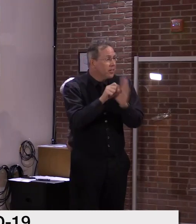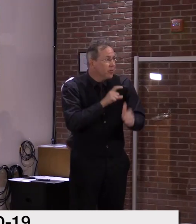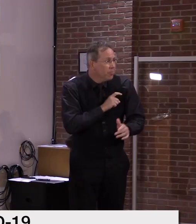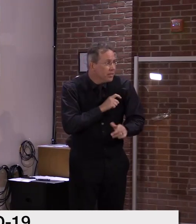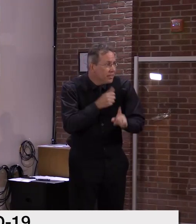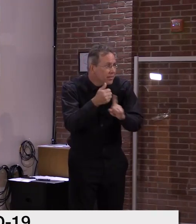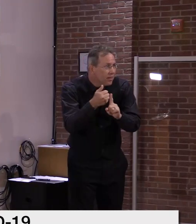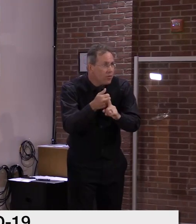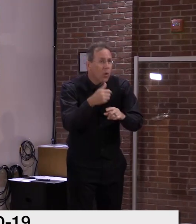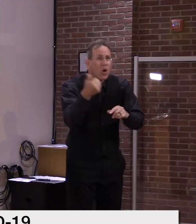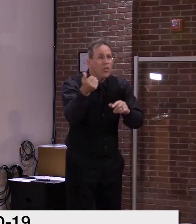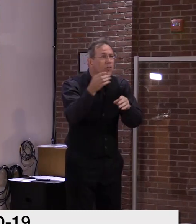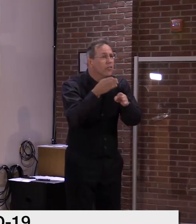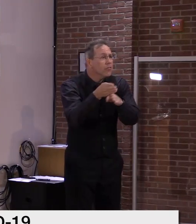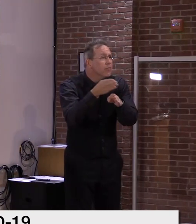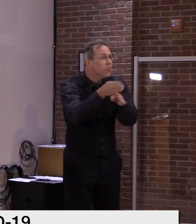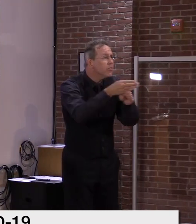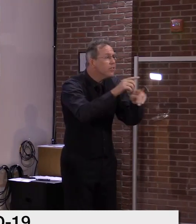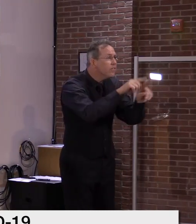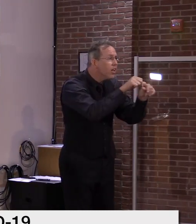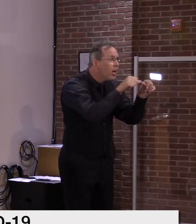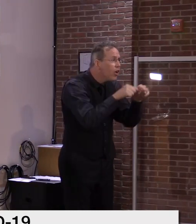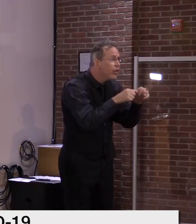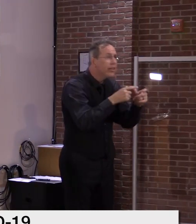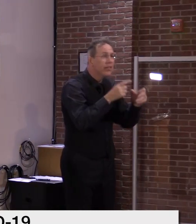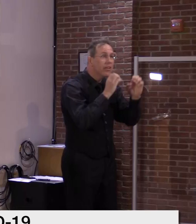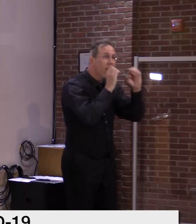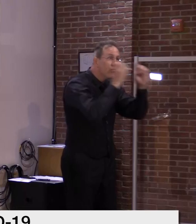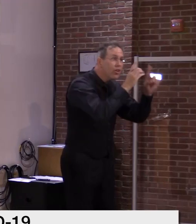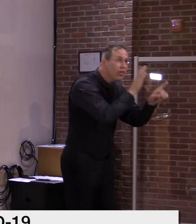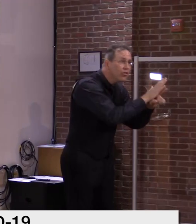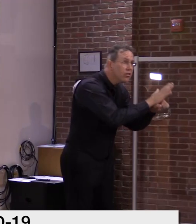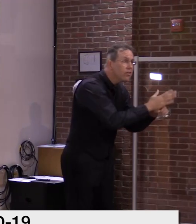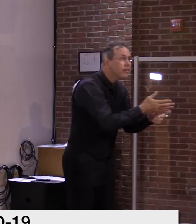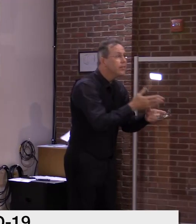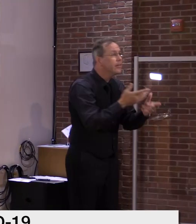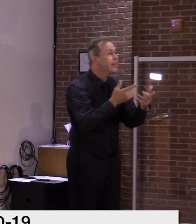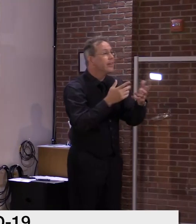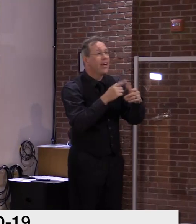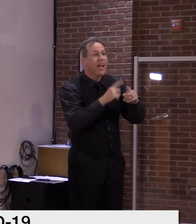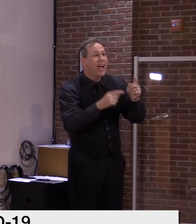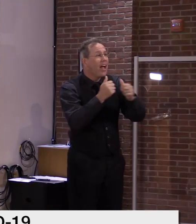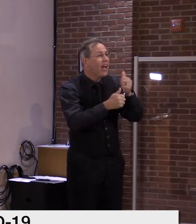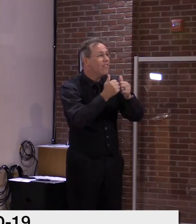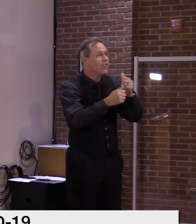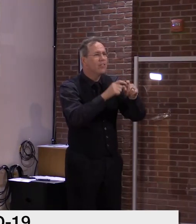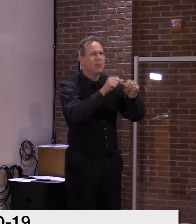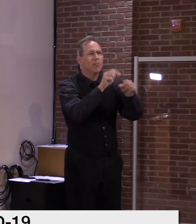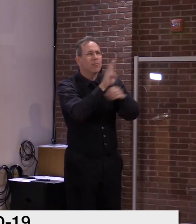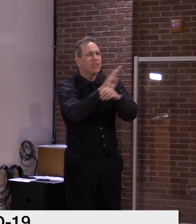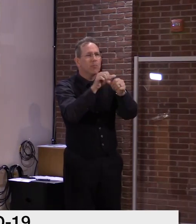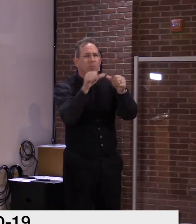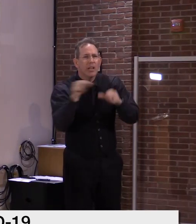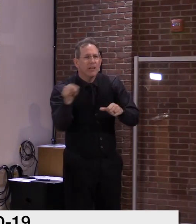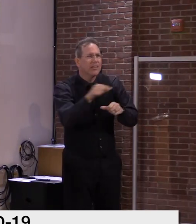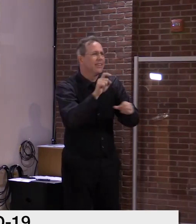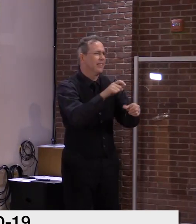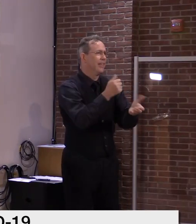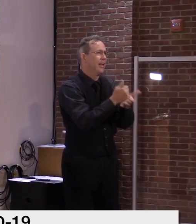education, throughout every single sector, we are being challenged as a